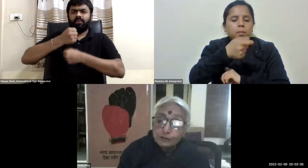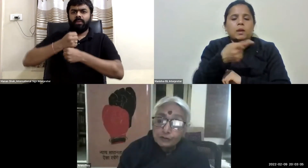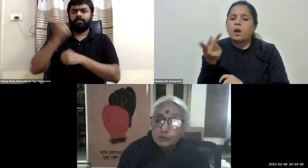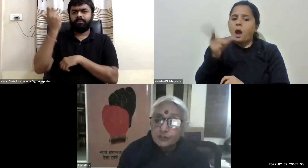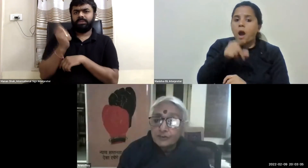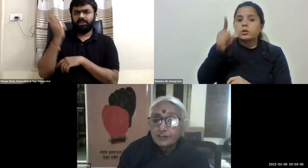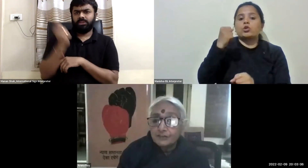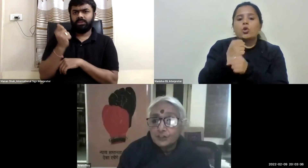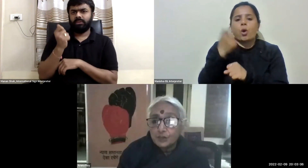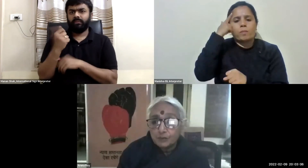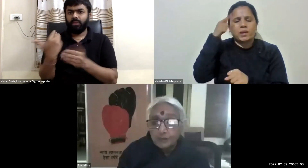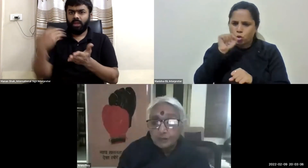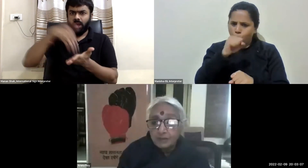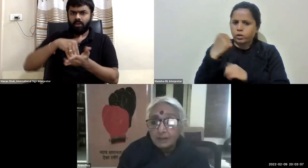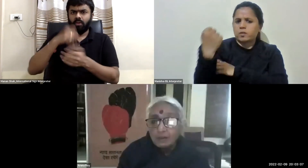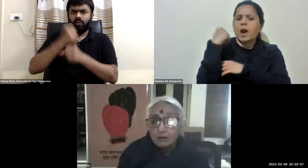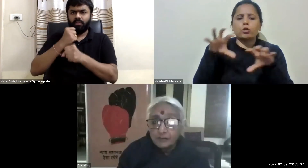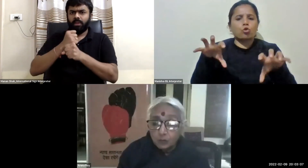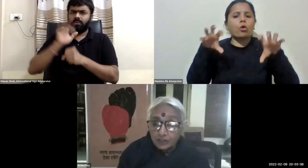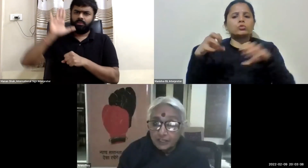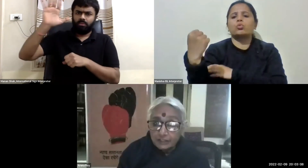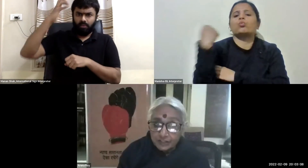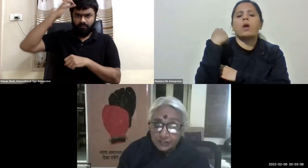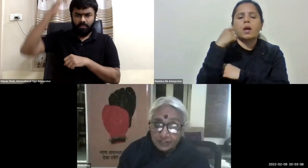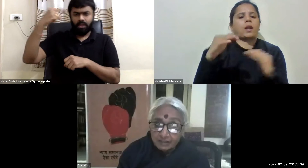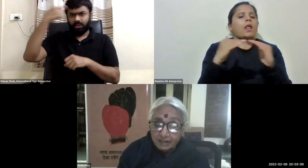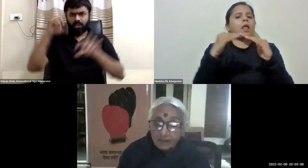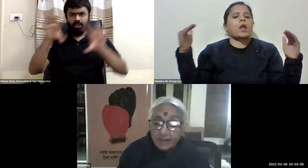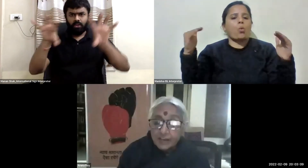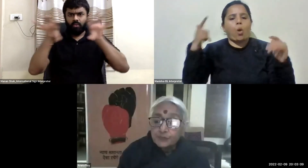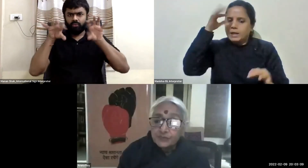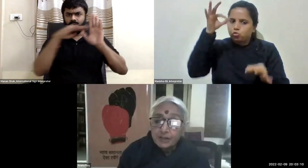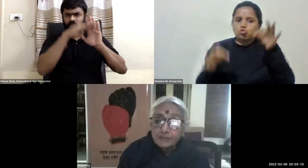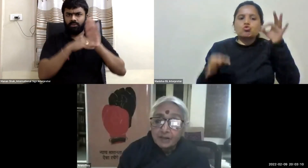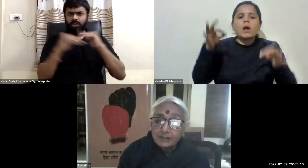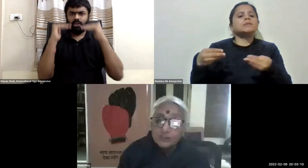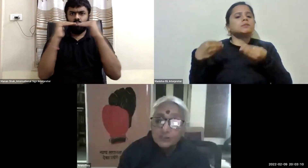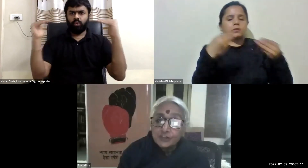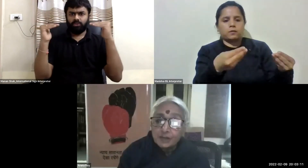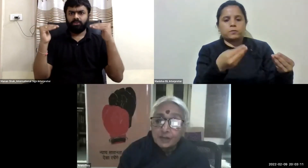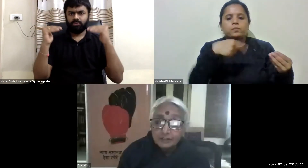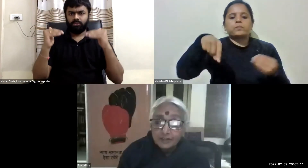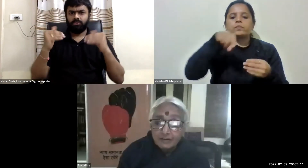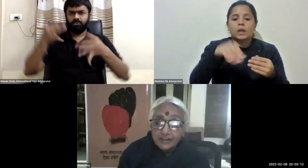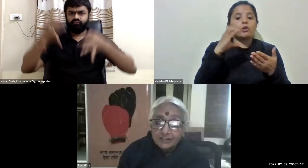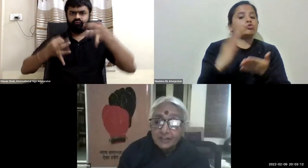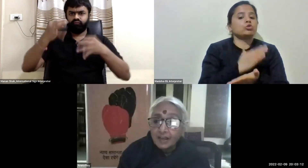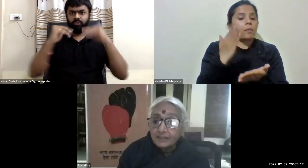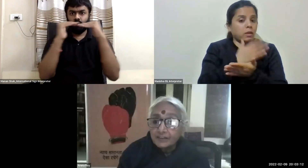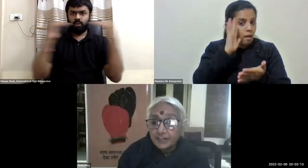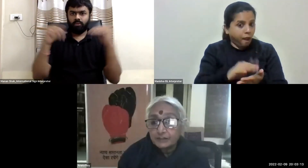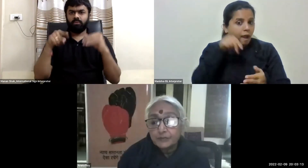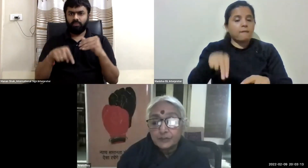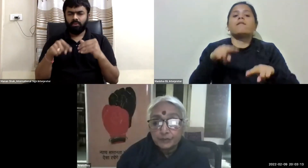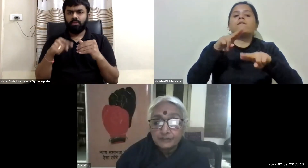reinforce the constitutional right of the disabled people of equality and justice as prescribed under the chapter on fundamental rights